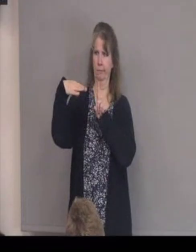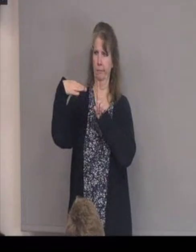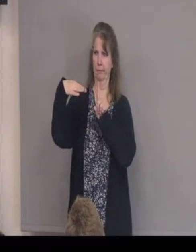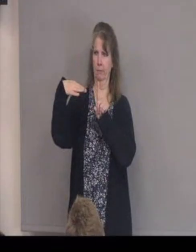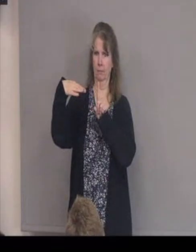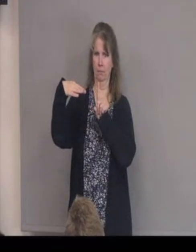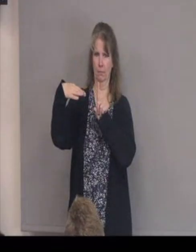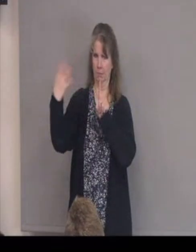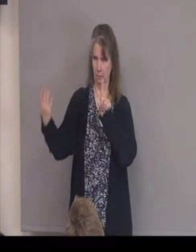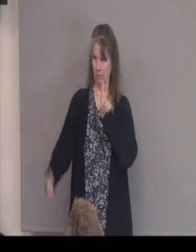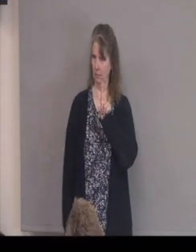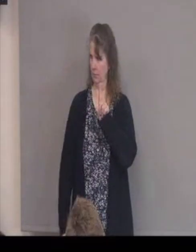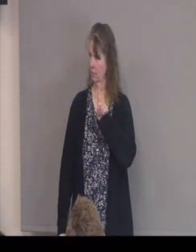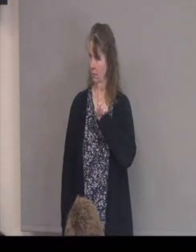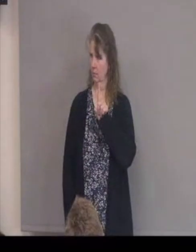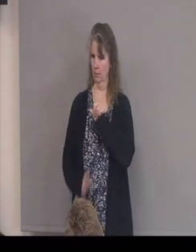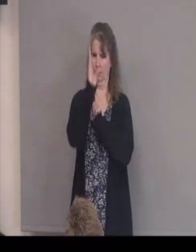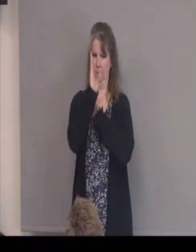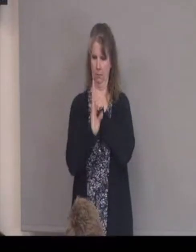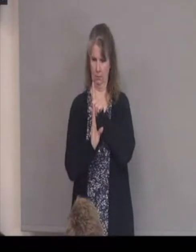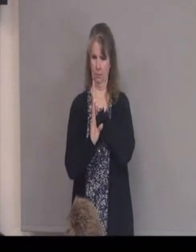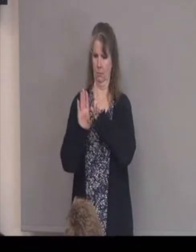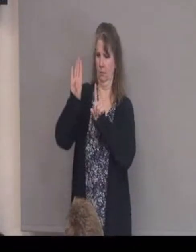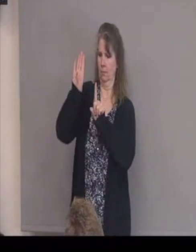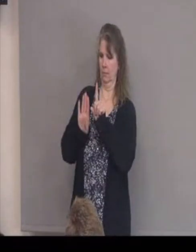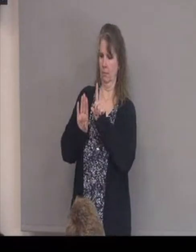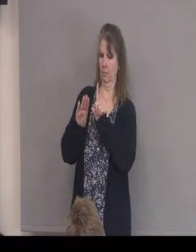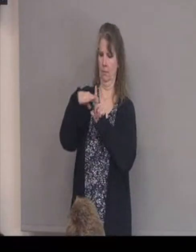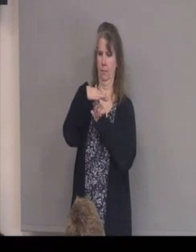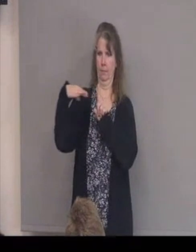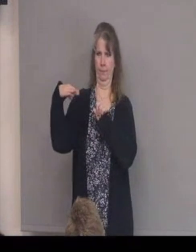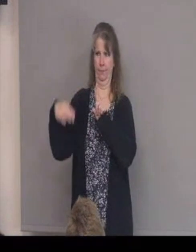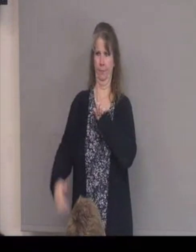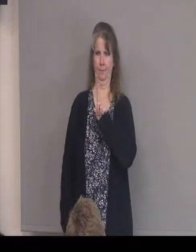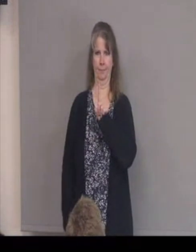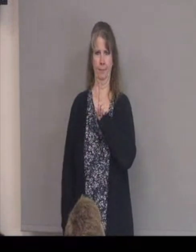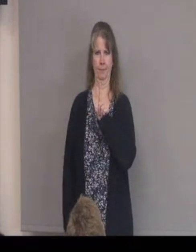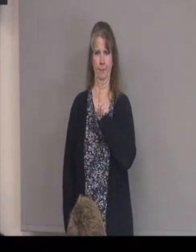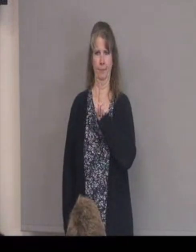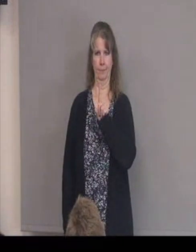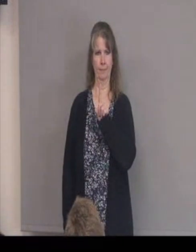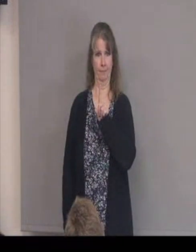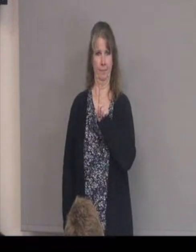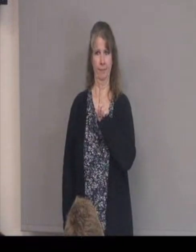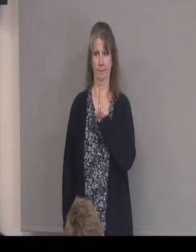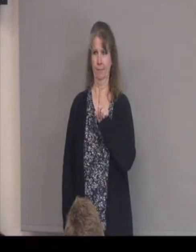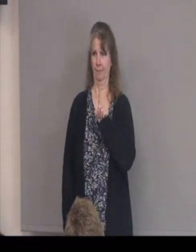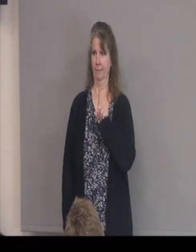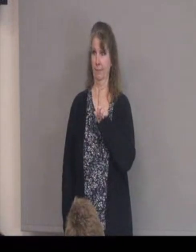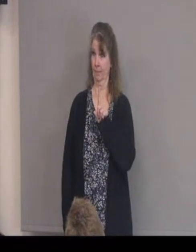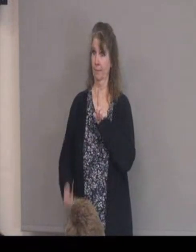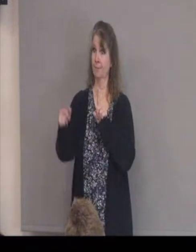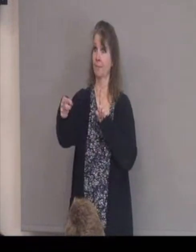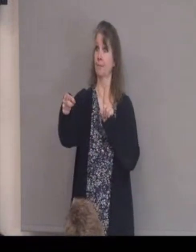And the transverse plane goes horizontally through the abdomen. So there are the three planes of human